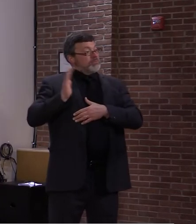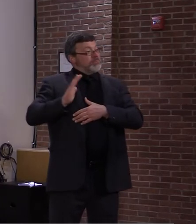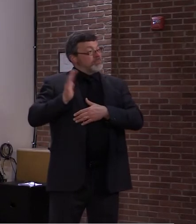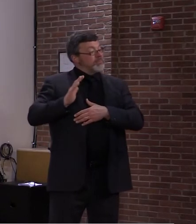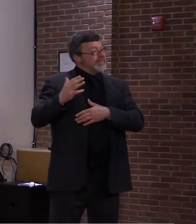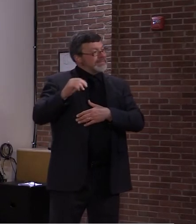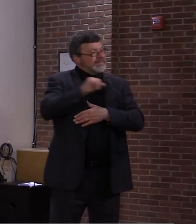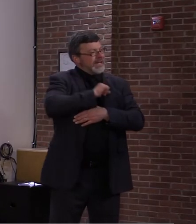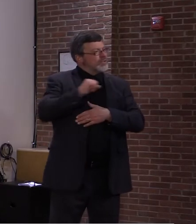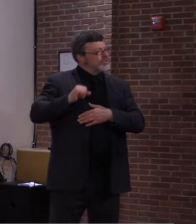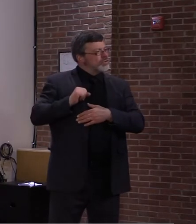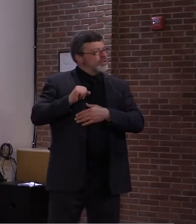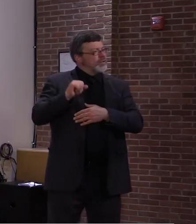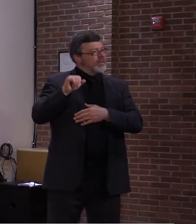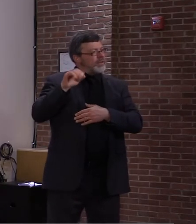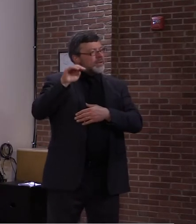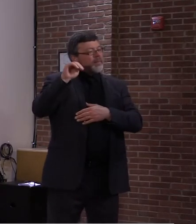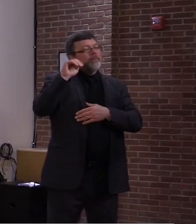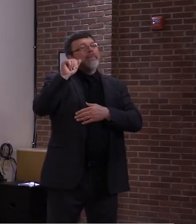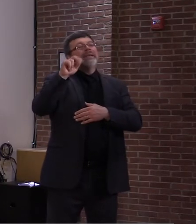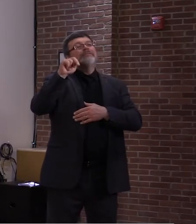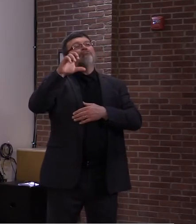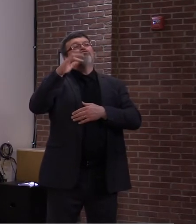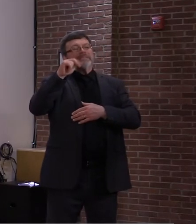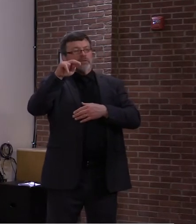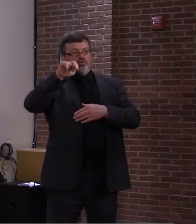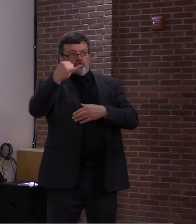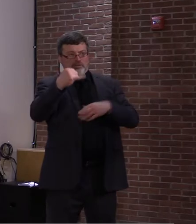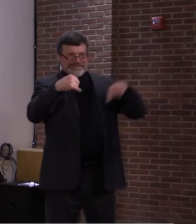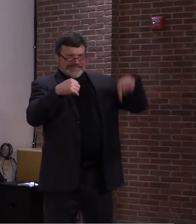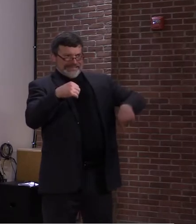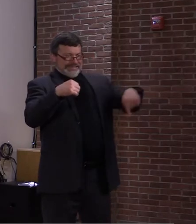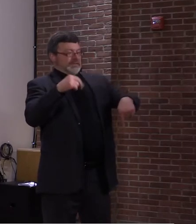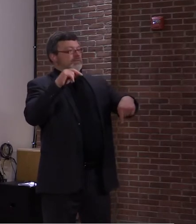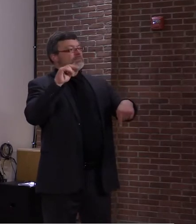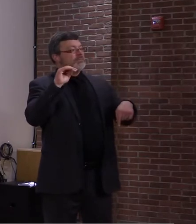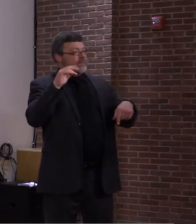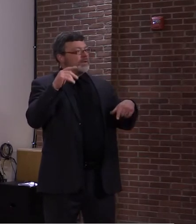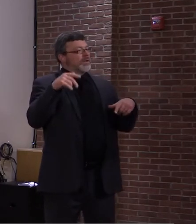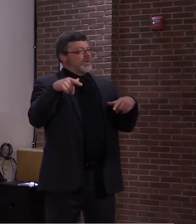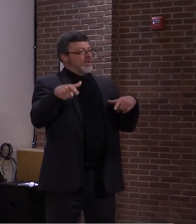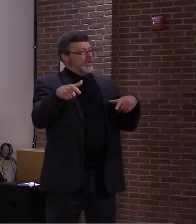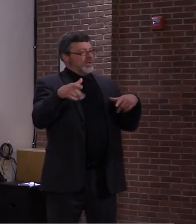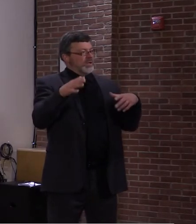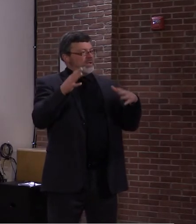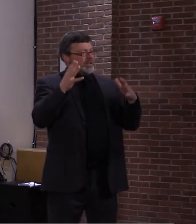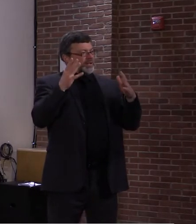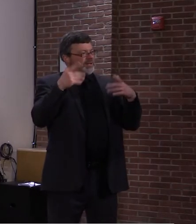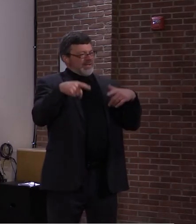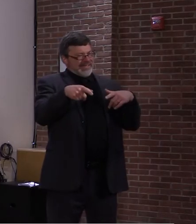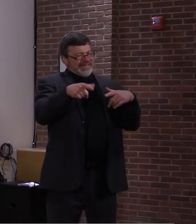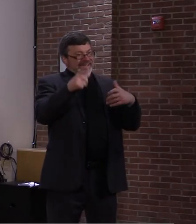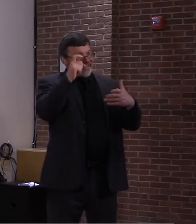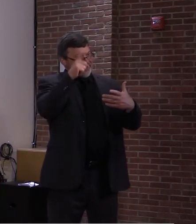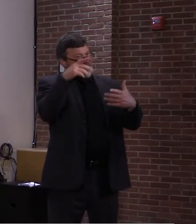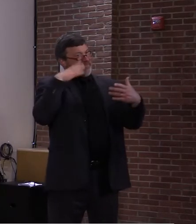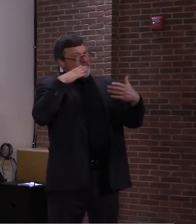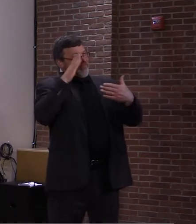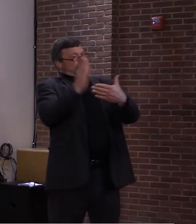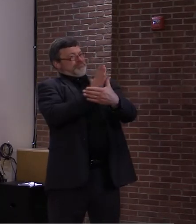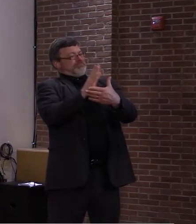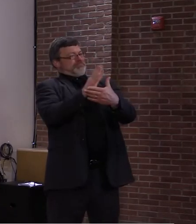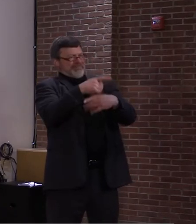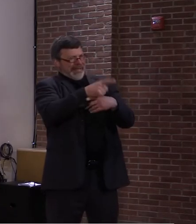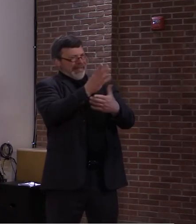has taken a lot of heat for his moderate stance, his centrist stance. And I think